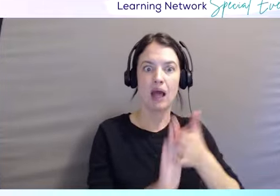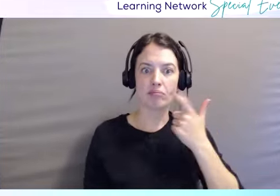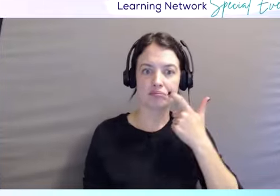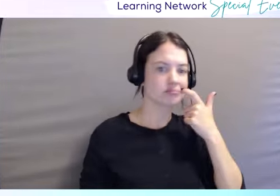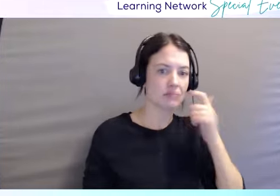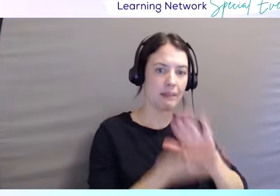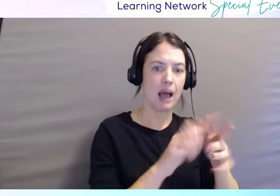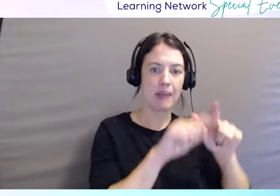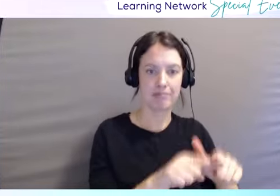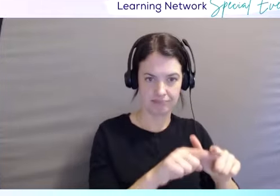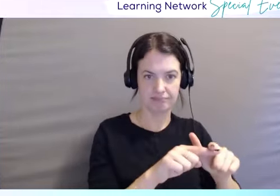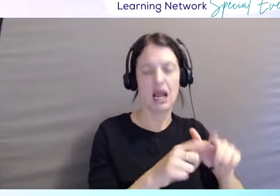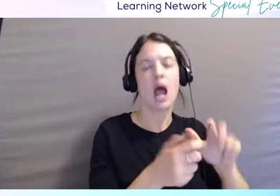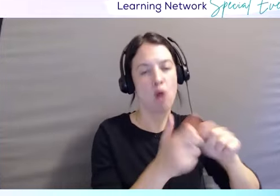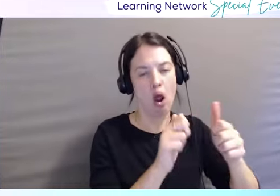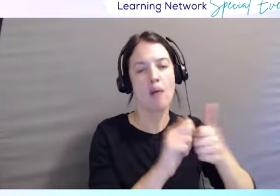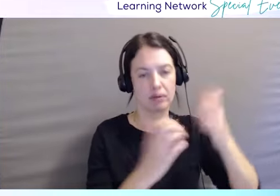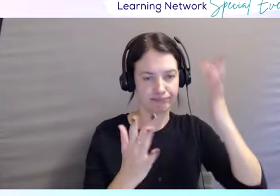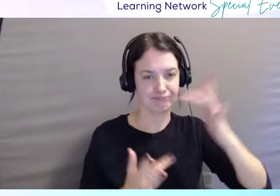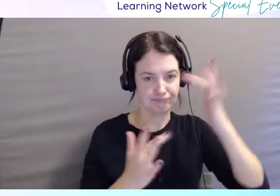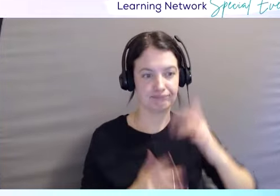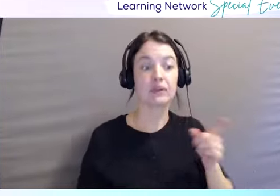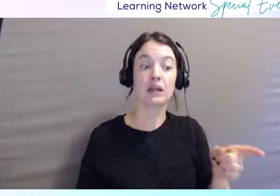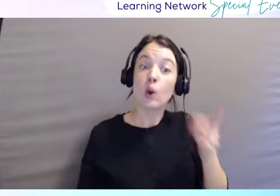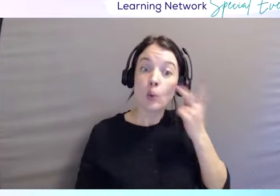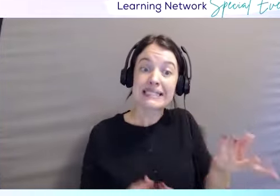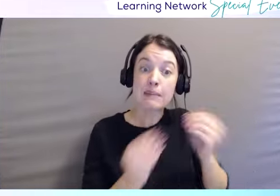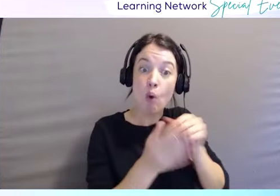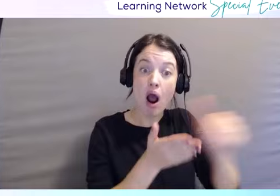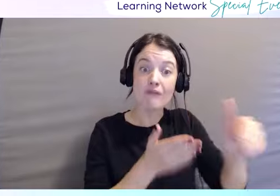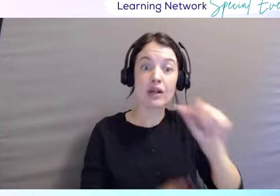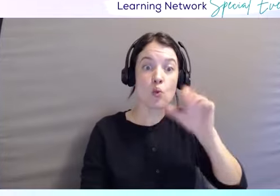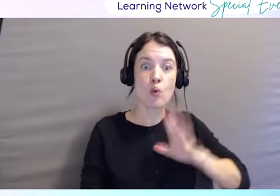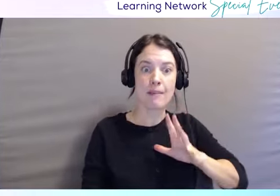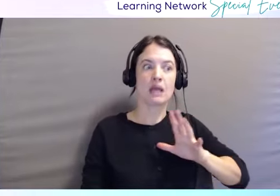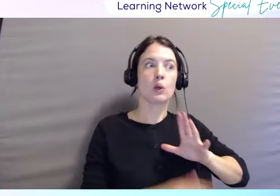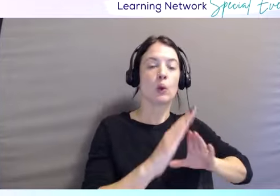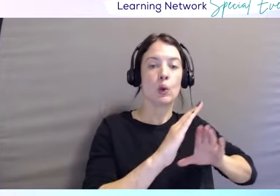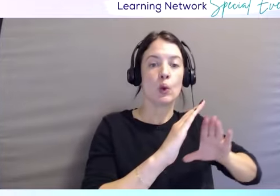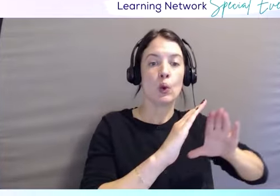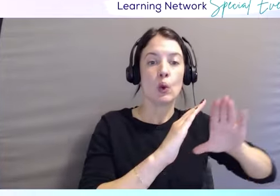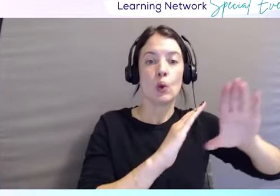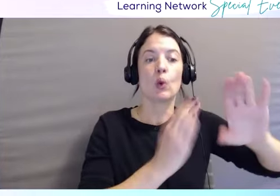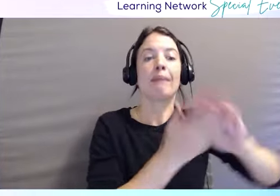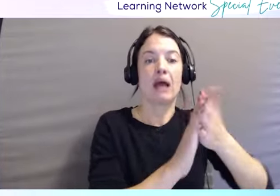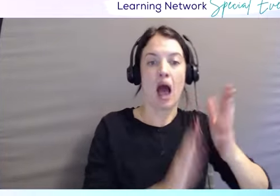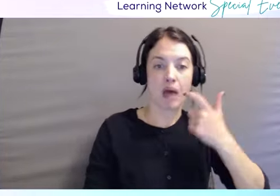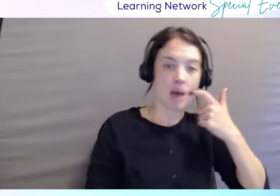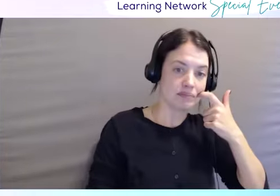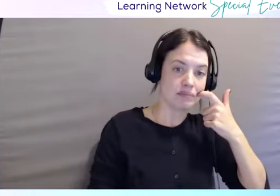women telescoped faster to that problem than men, which means from initiation at first use to a full-blown disorder